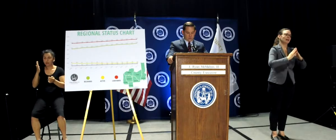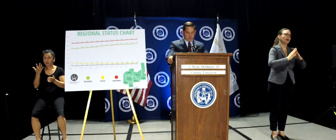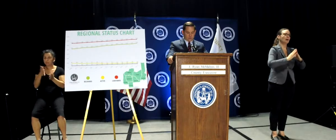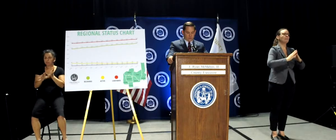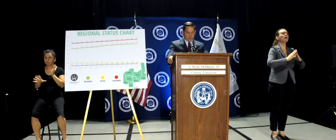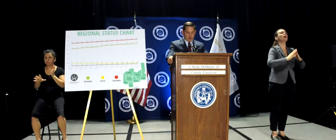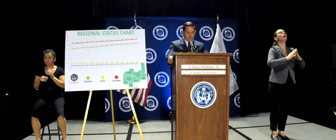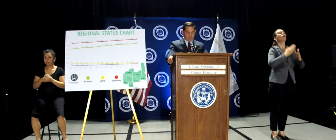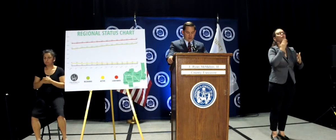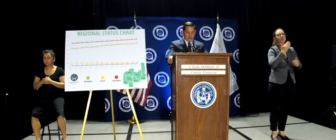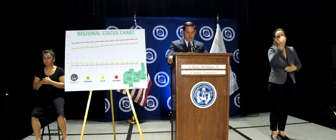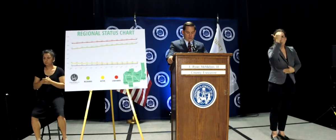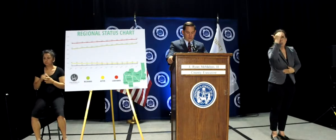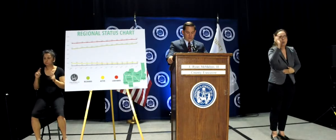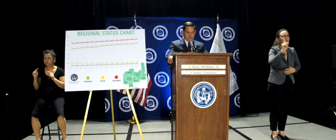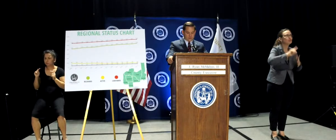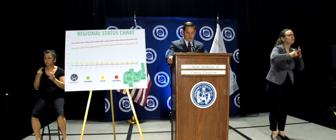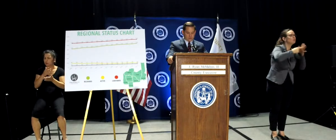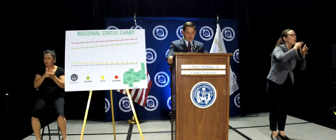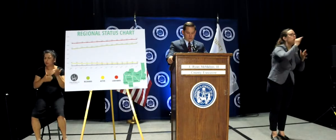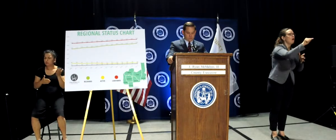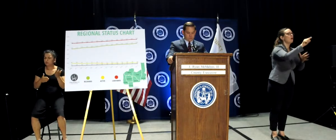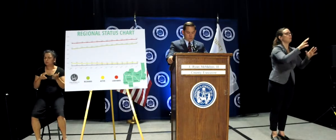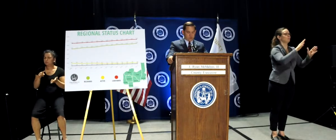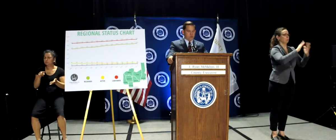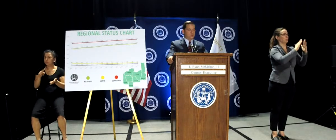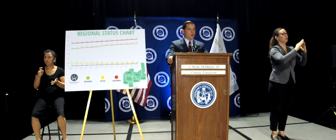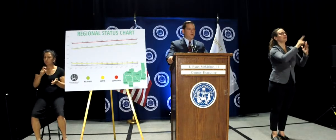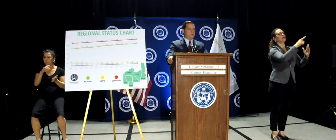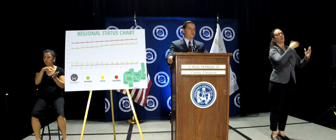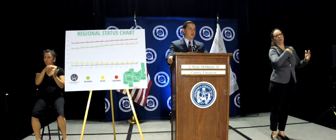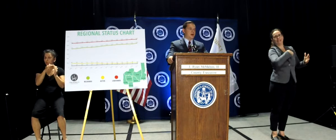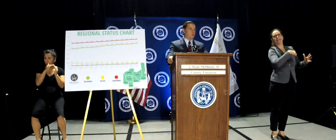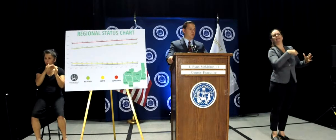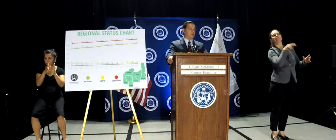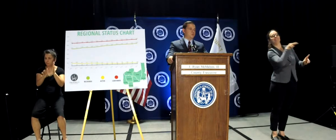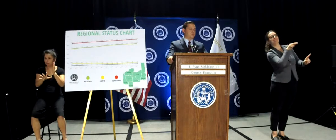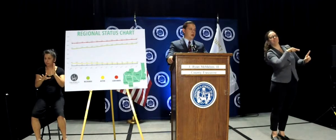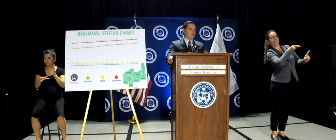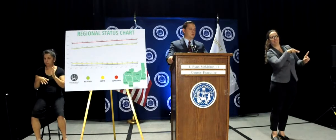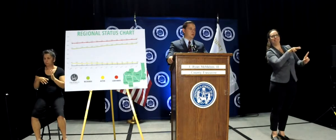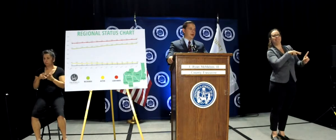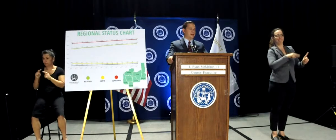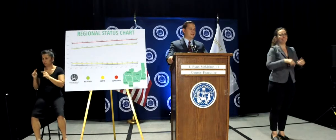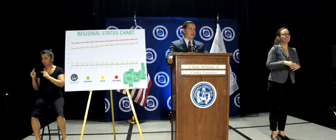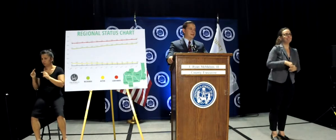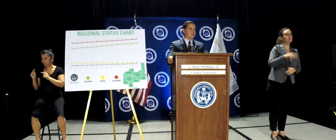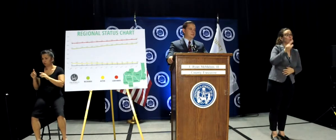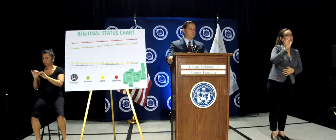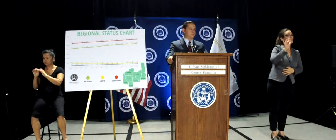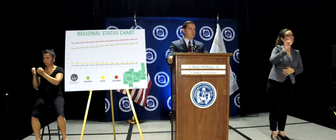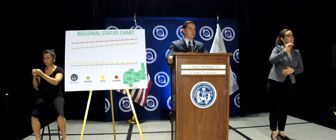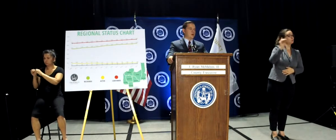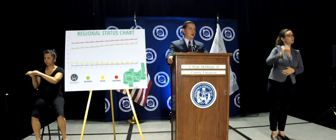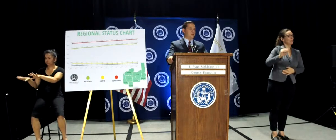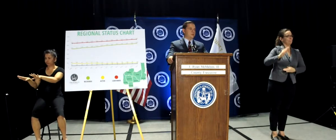25% were from congregate living facilities. 20% were from household